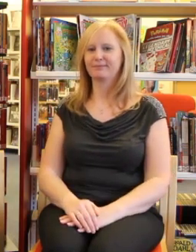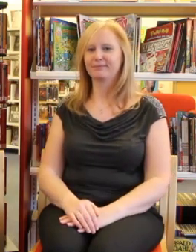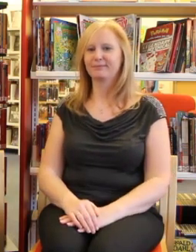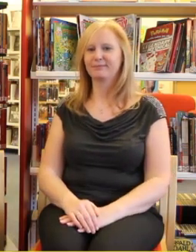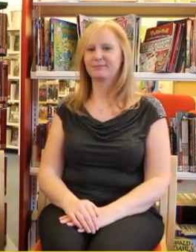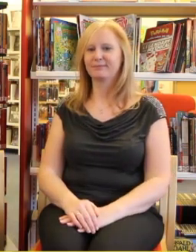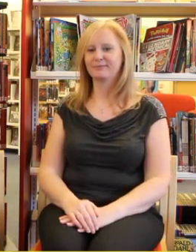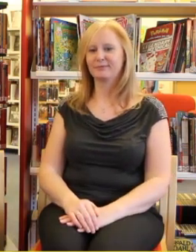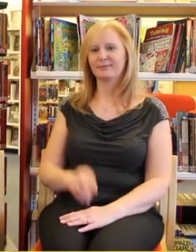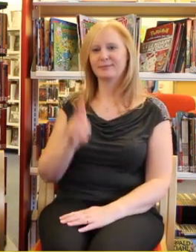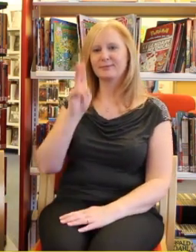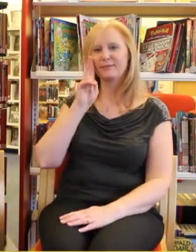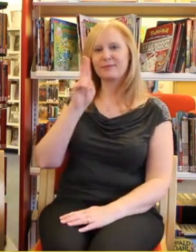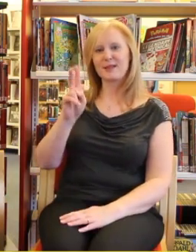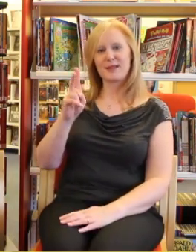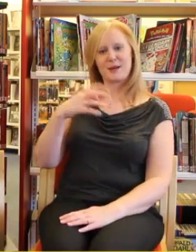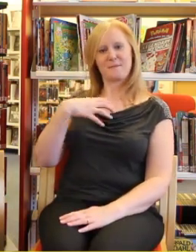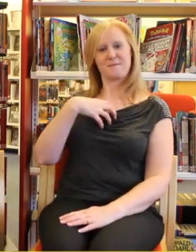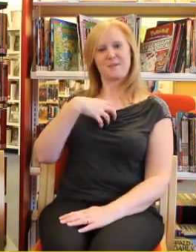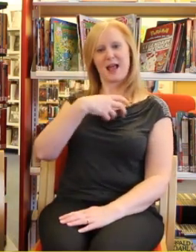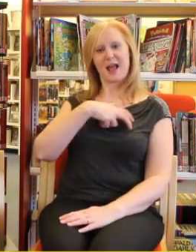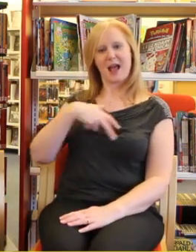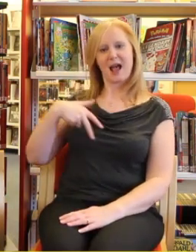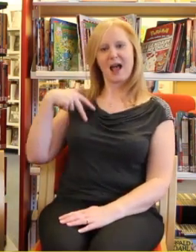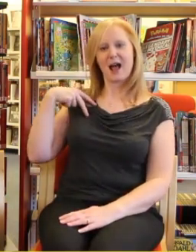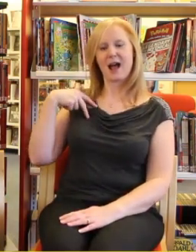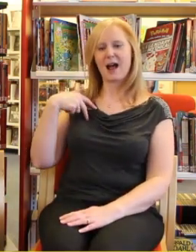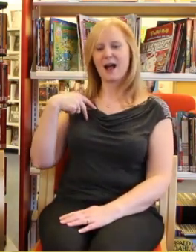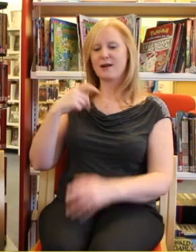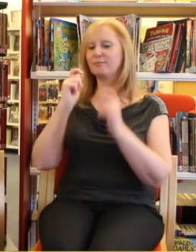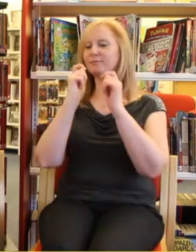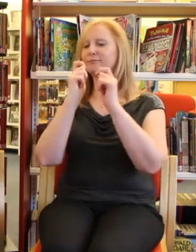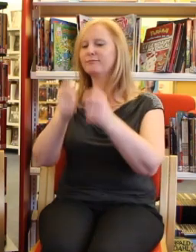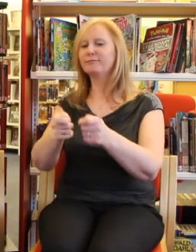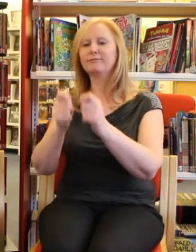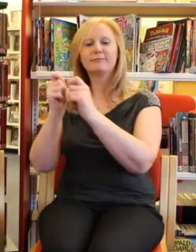and look there's the mayor giving the boy and girl a medal